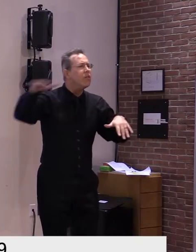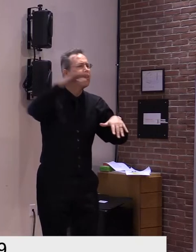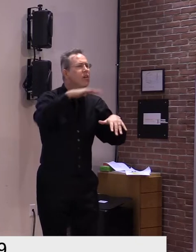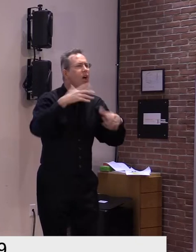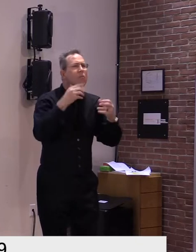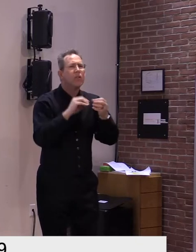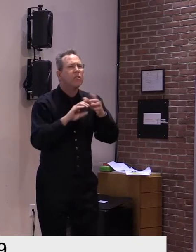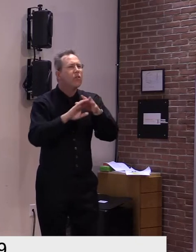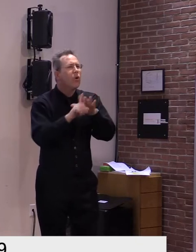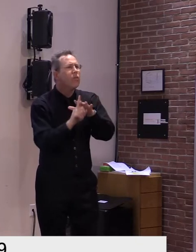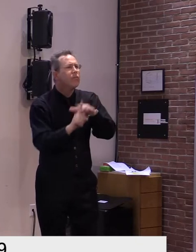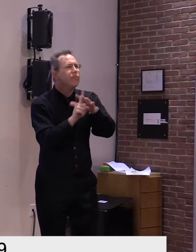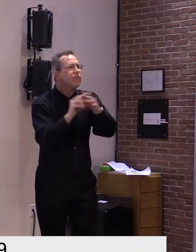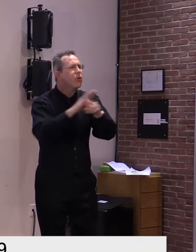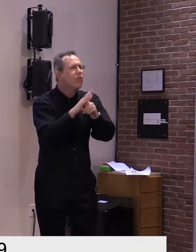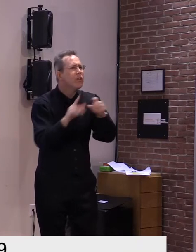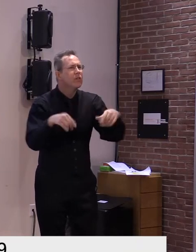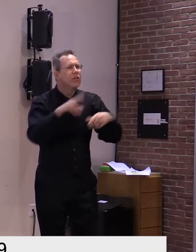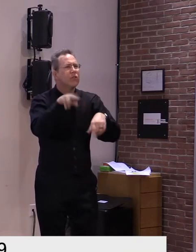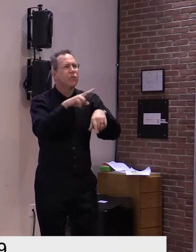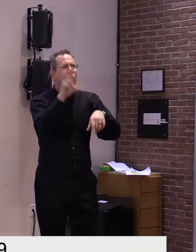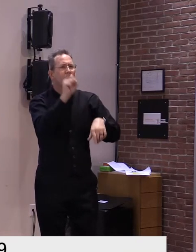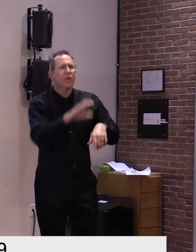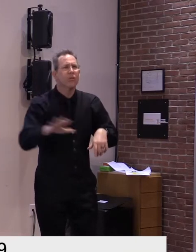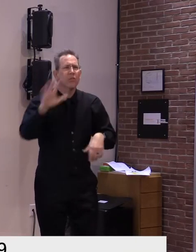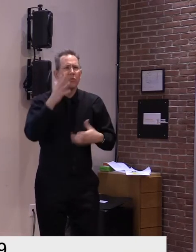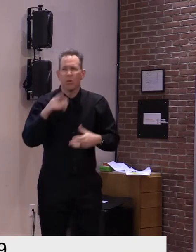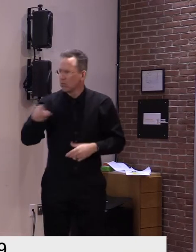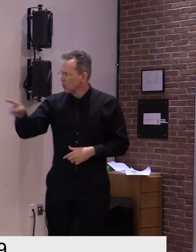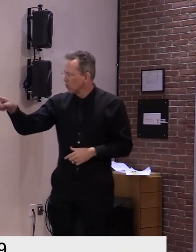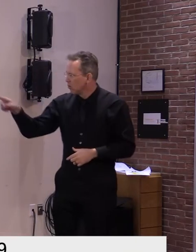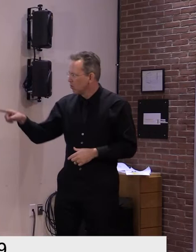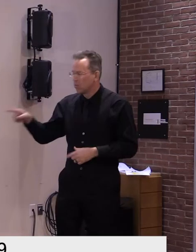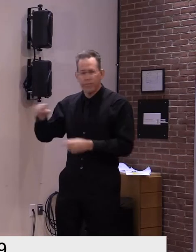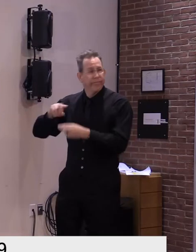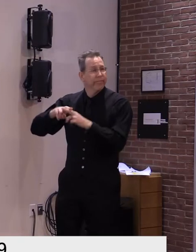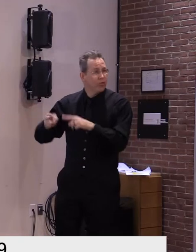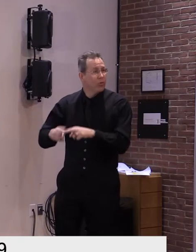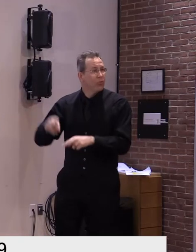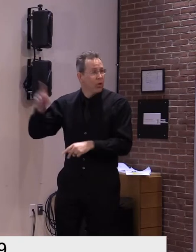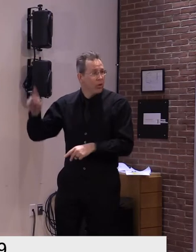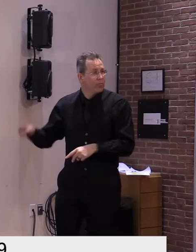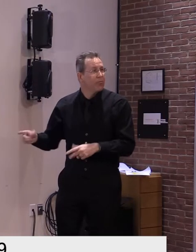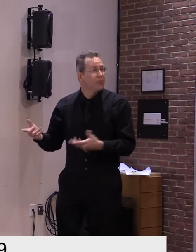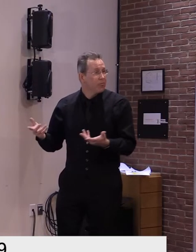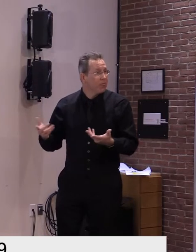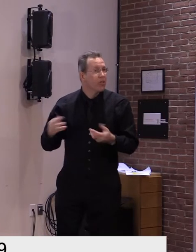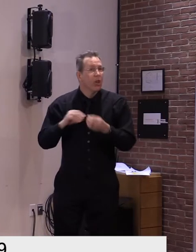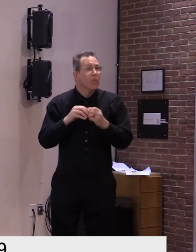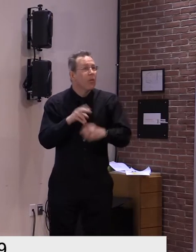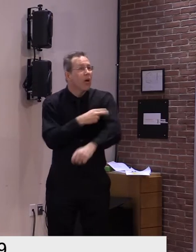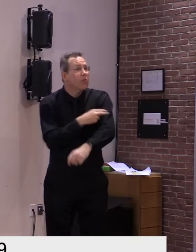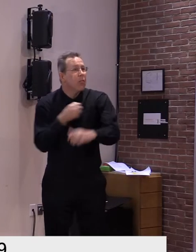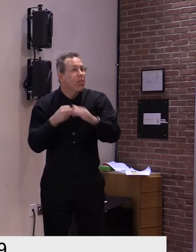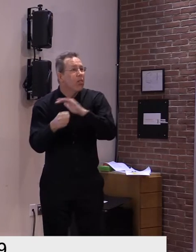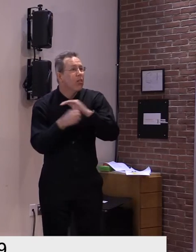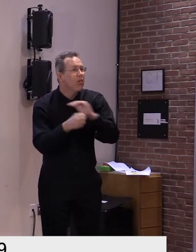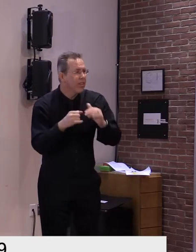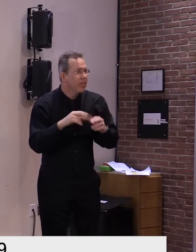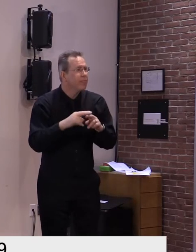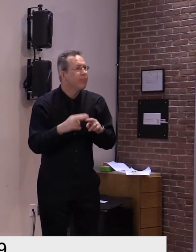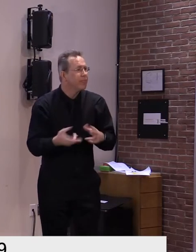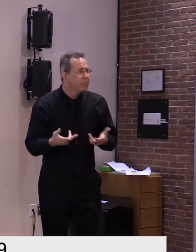over the last 10 days. And national hospitalizations and deaths are also continuing their decrease, with hospitalizations